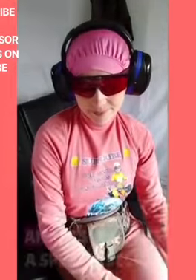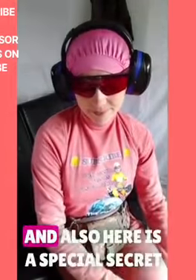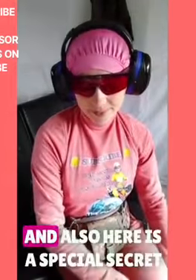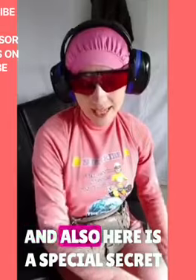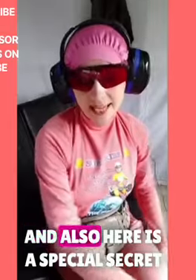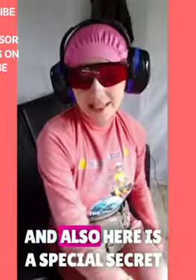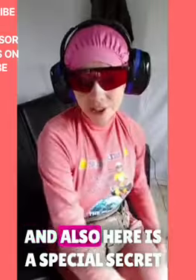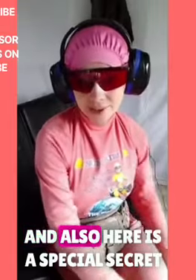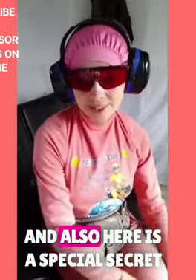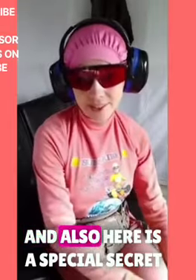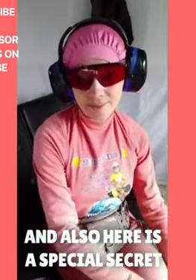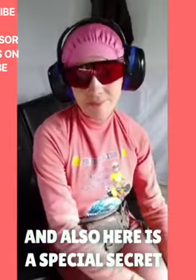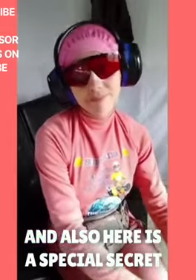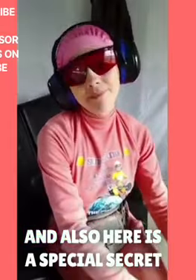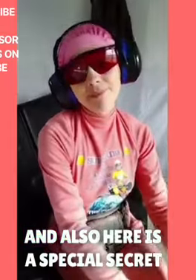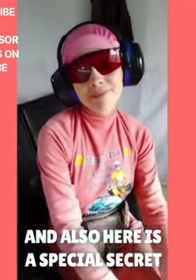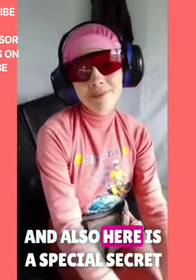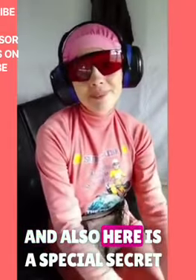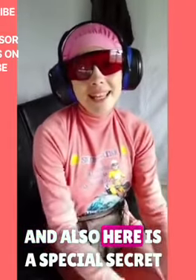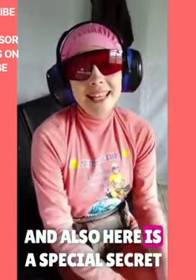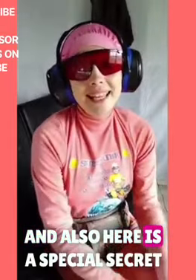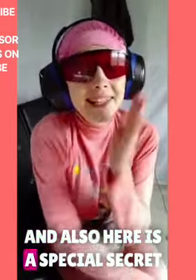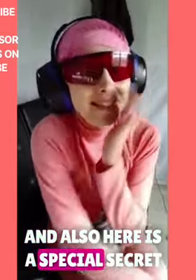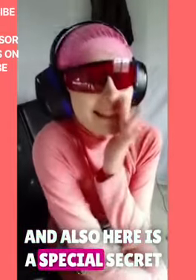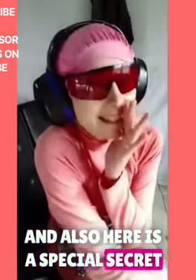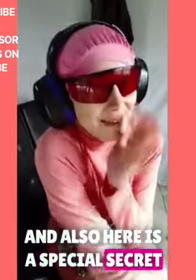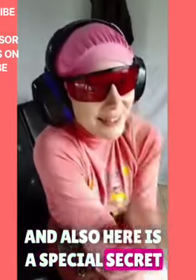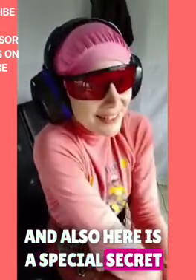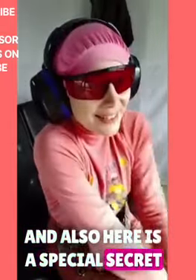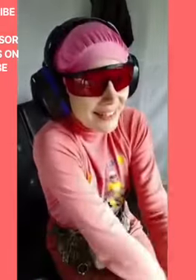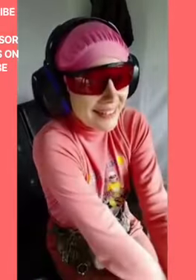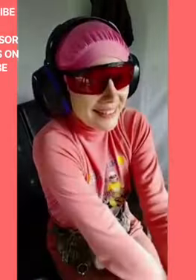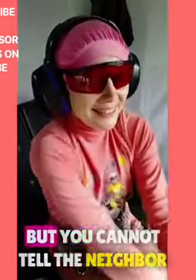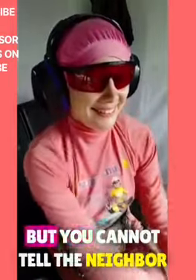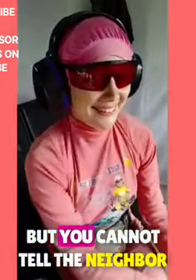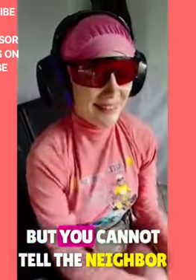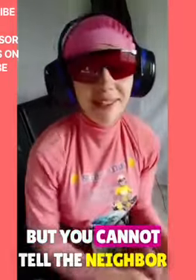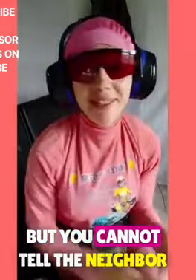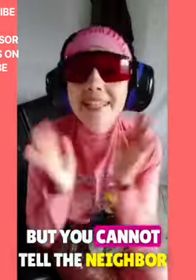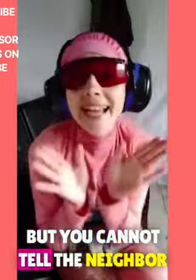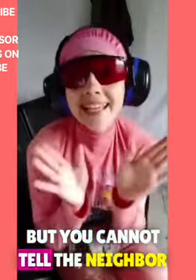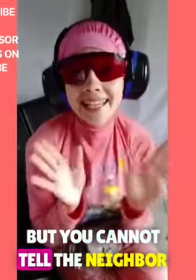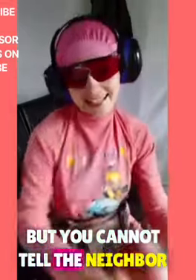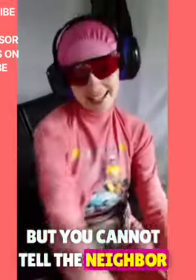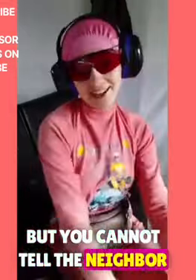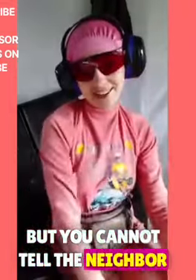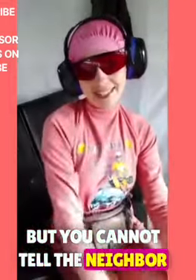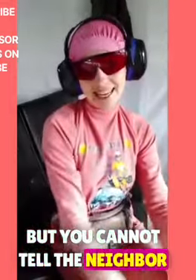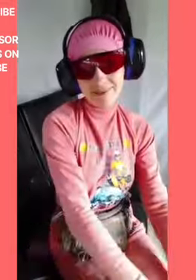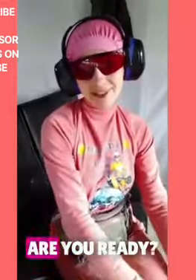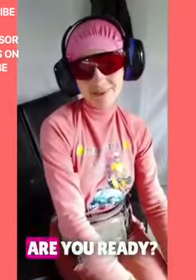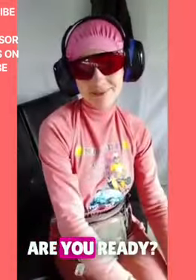And also, here is a special secret, but you cannot tell the neighbor. Are you